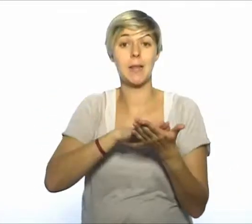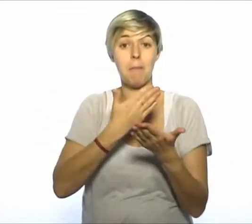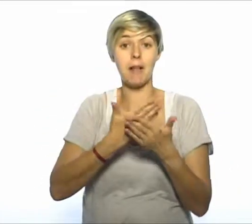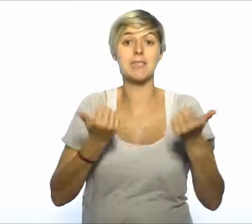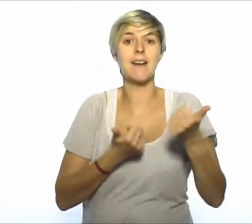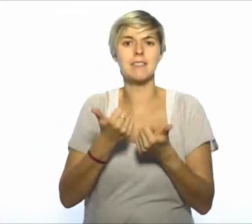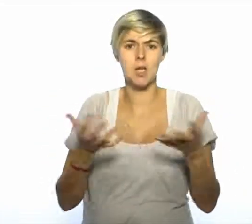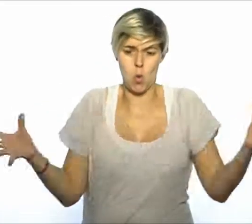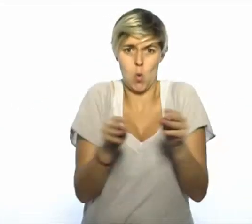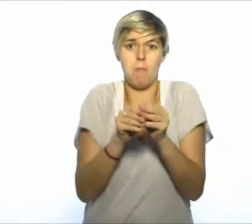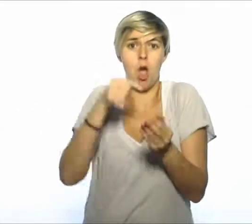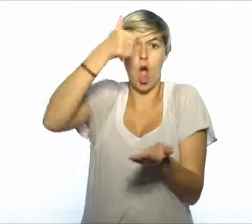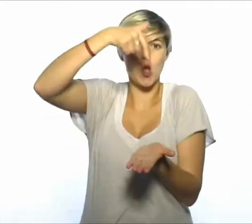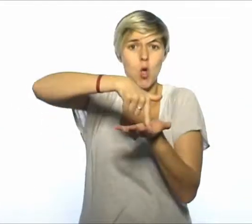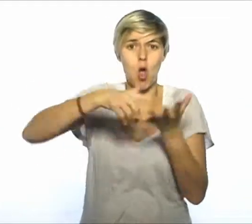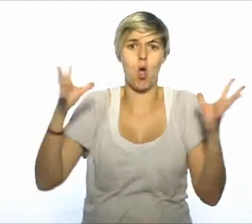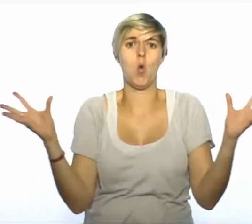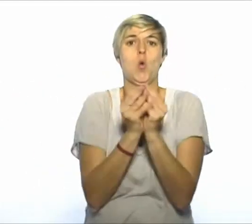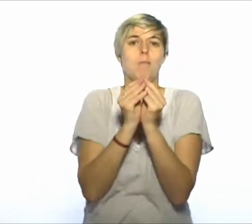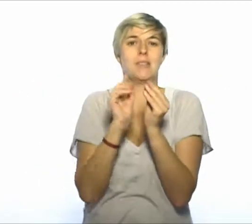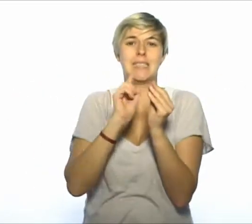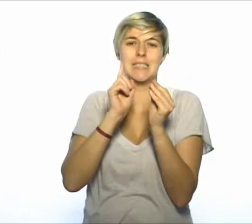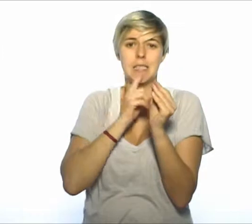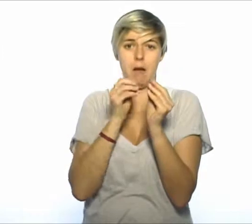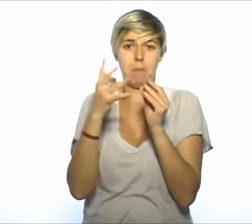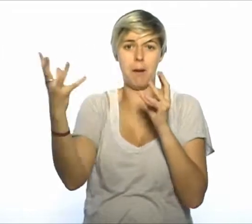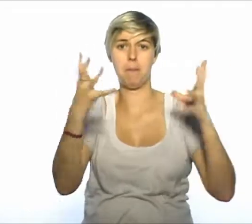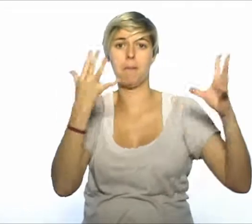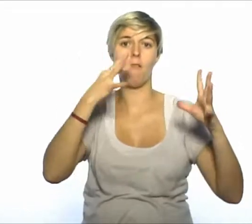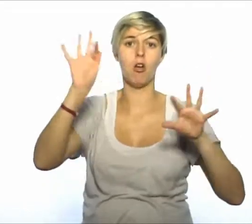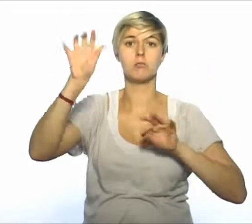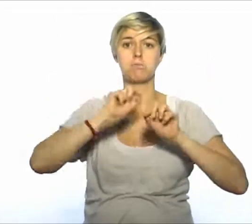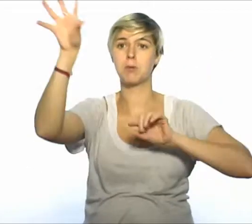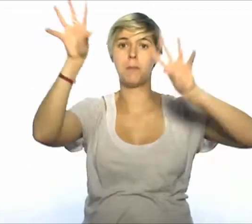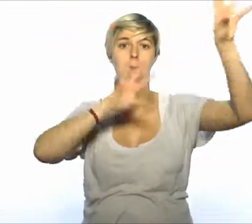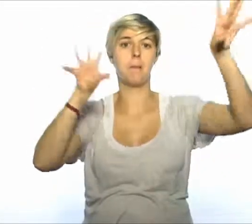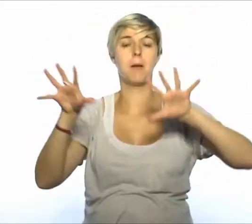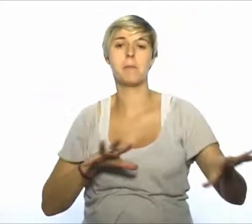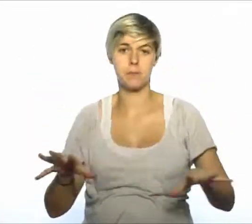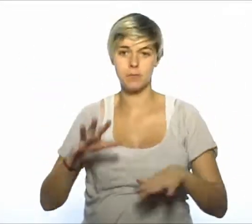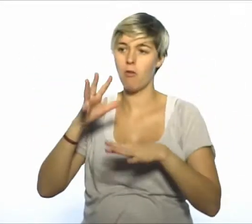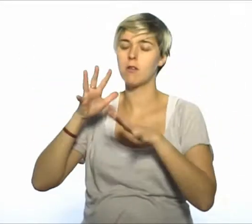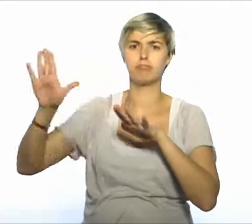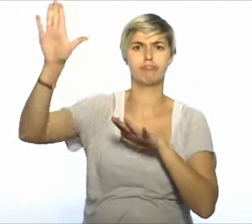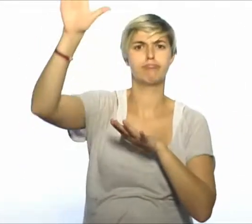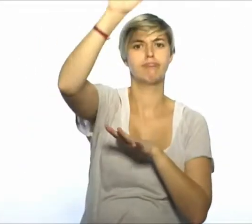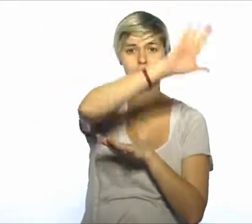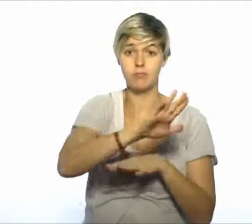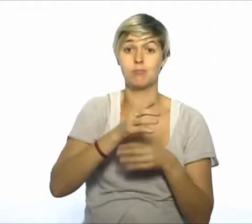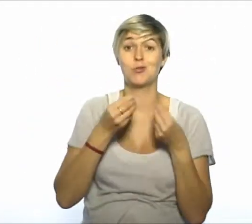is the network of interpreting services. We don't want a single relay service, and we encourage the development of the network across France. In this